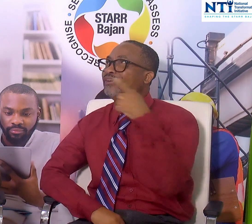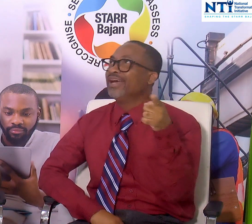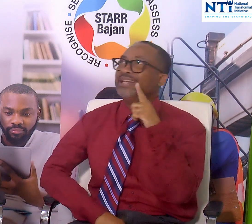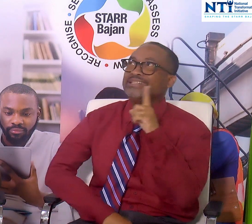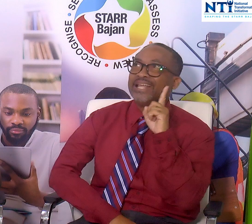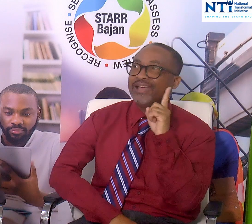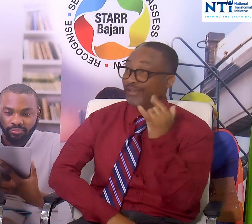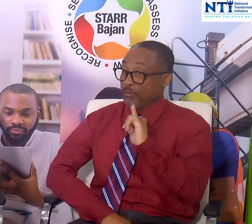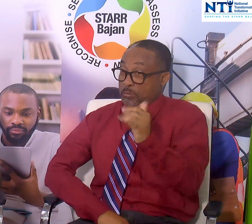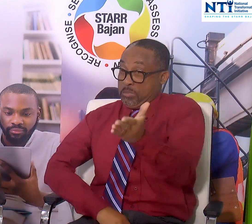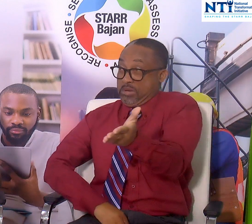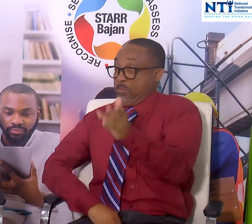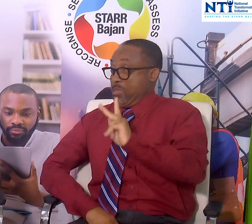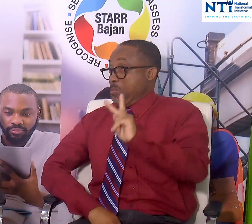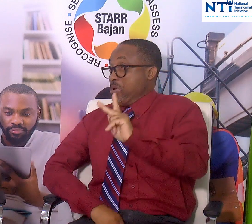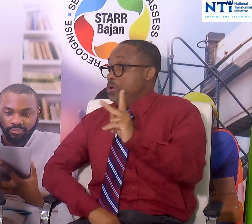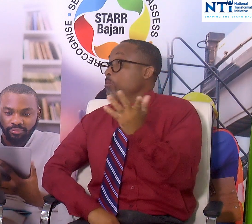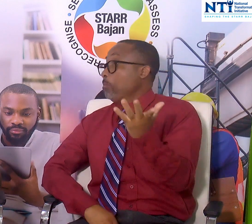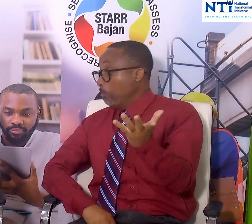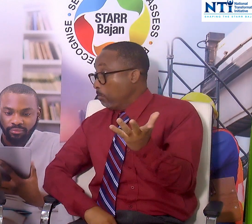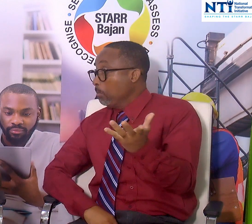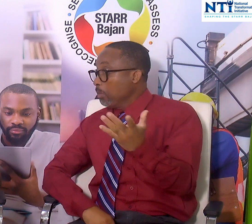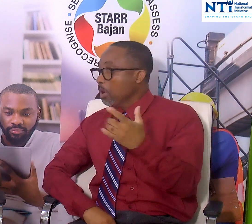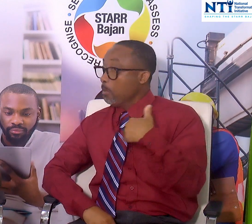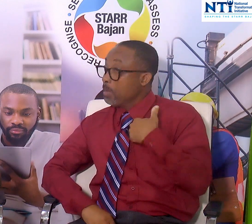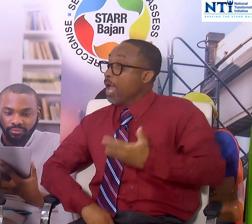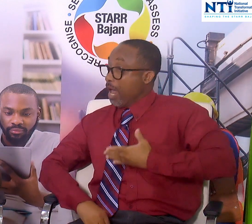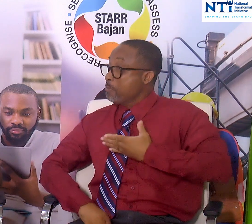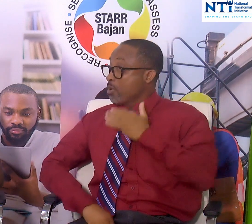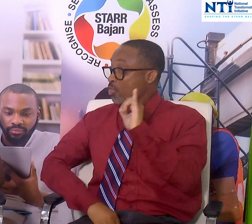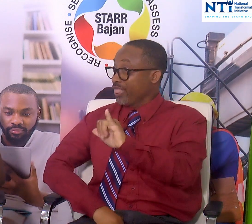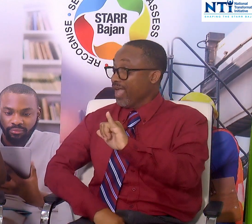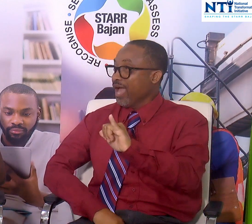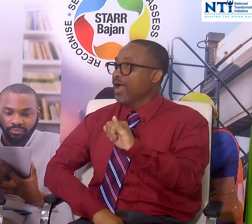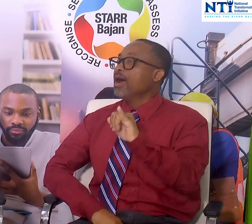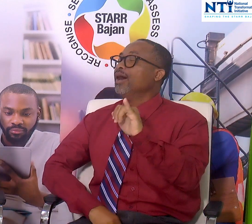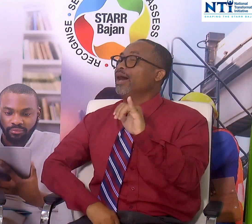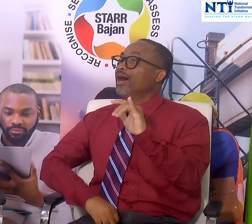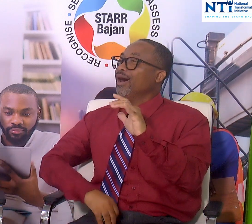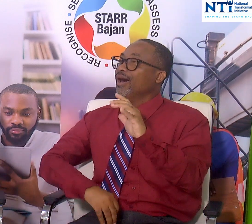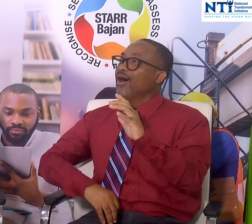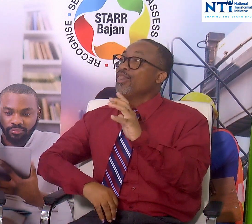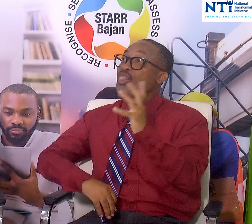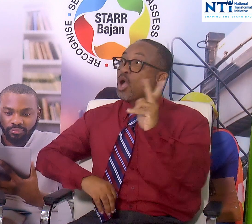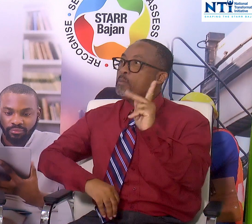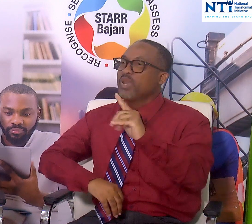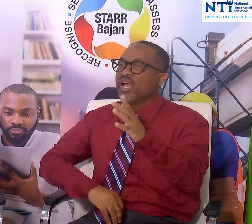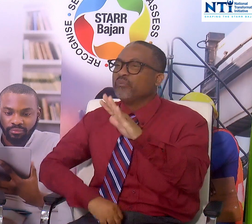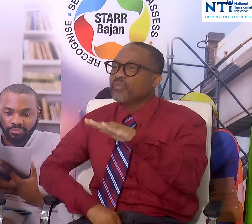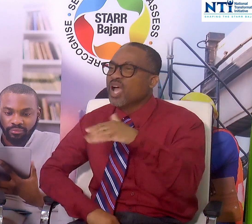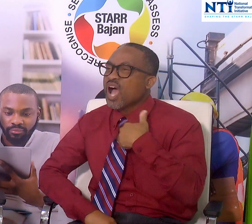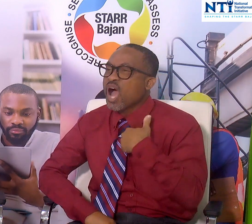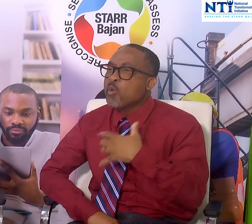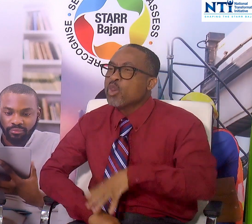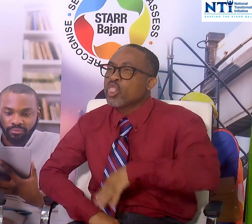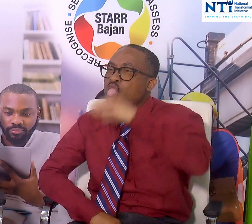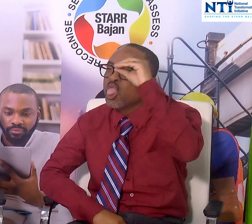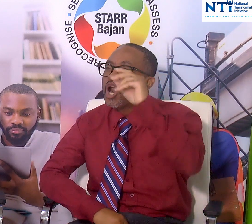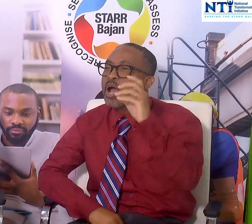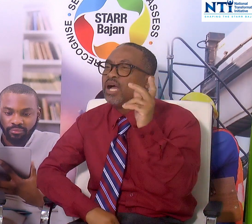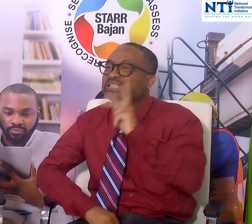became deaf, and you know, you'll be hearing all your life. You know, what would you do? So I'm happy about that.